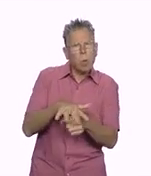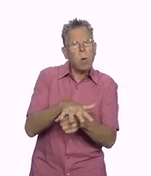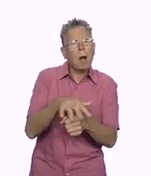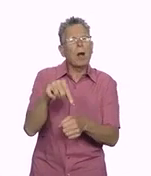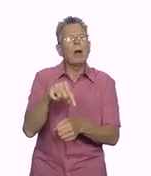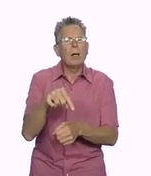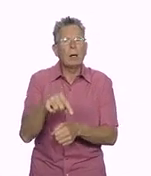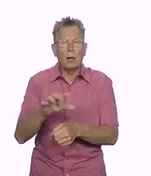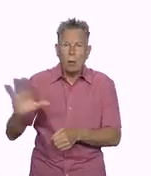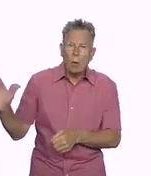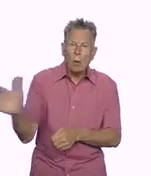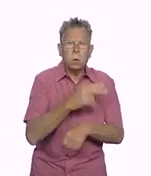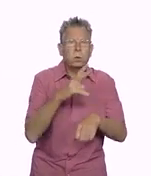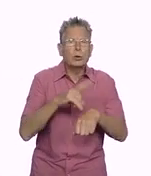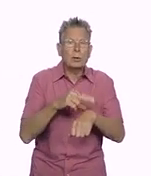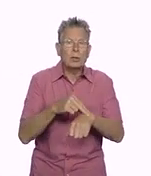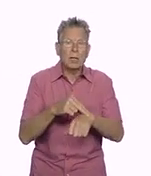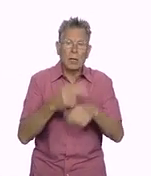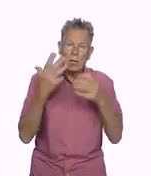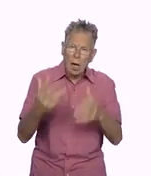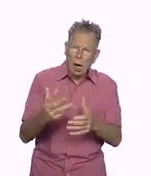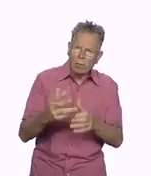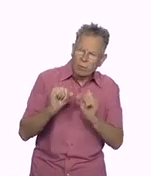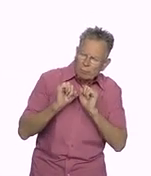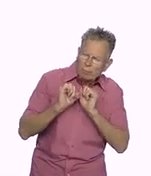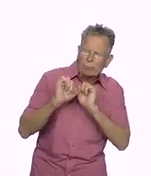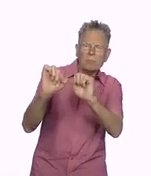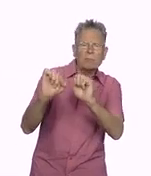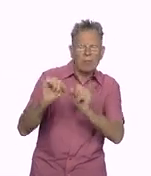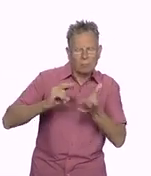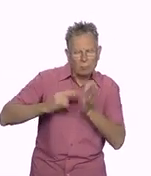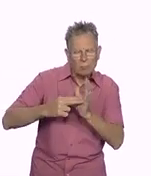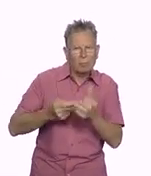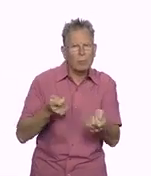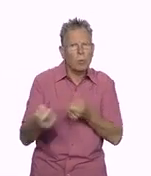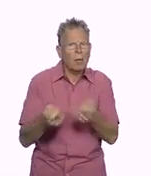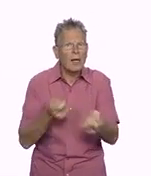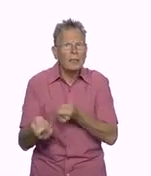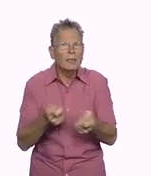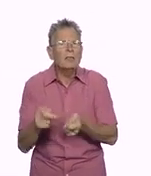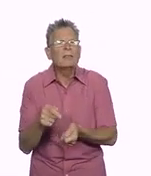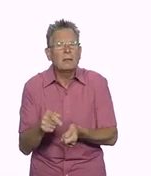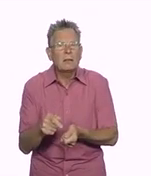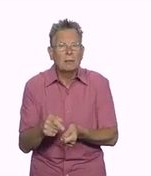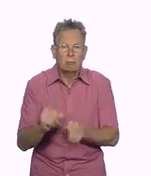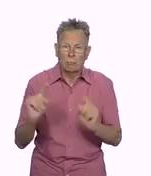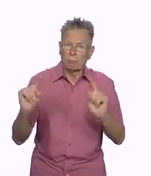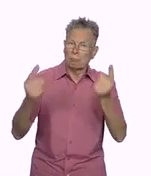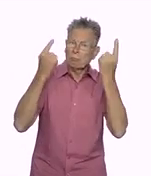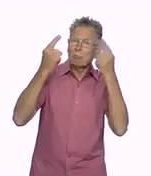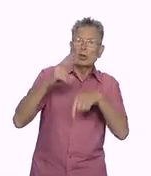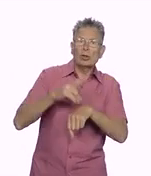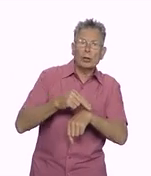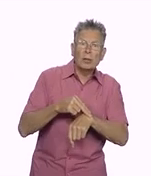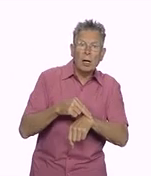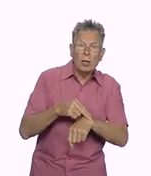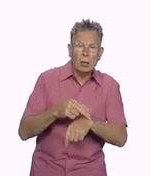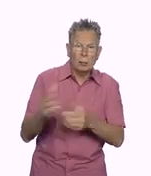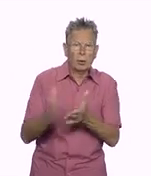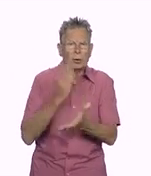At a local level, every doctor now has a responsible officer, a senior doctor who makes sure they are meeting our standards,